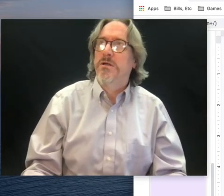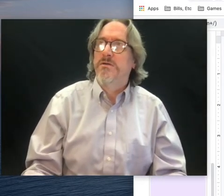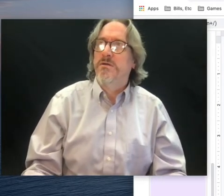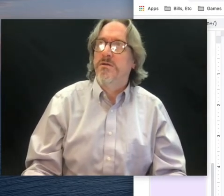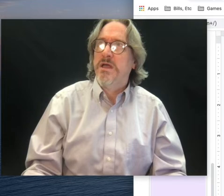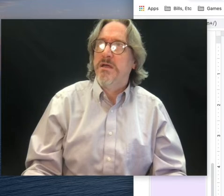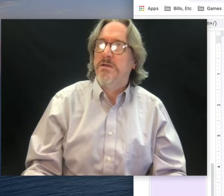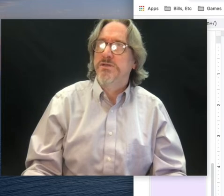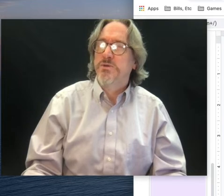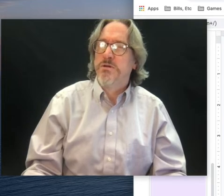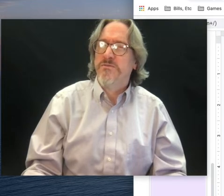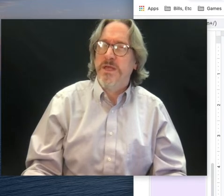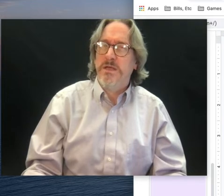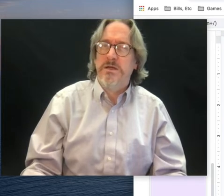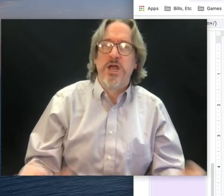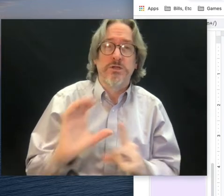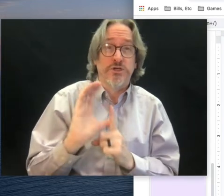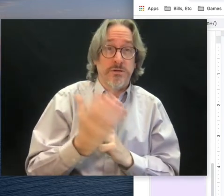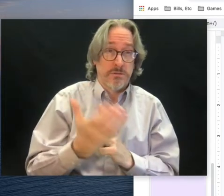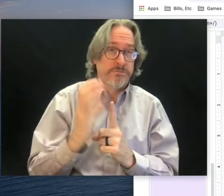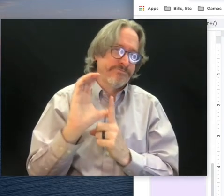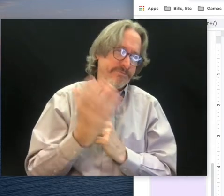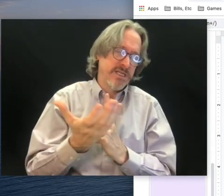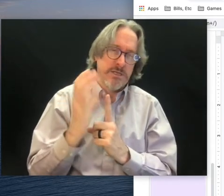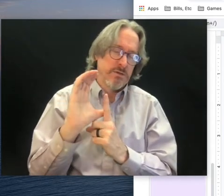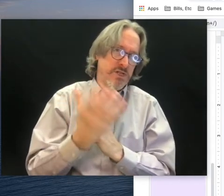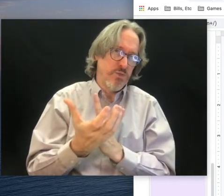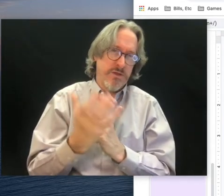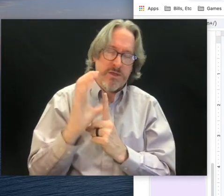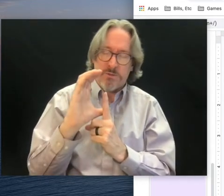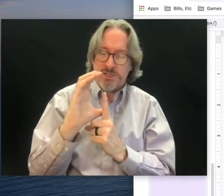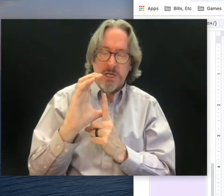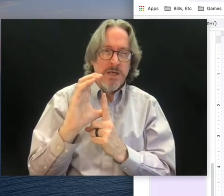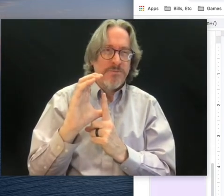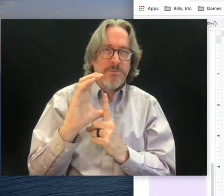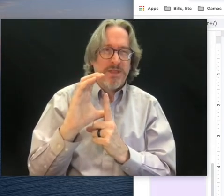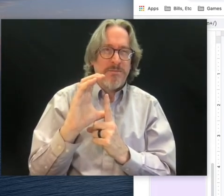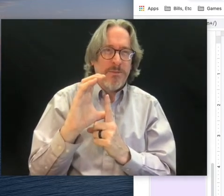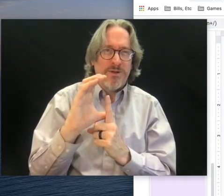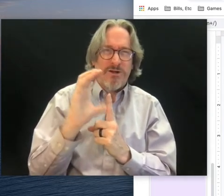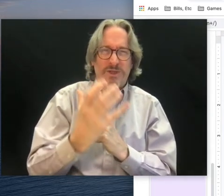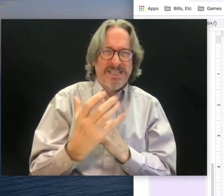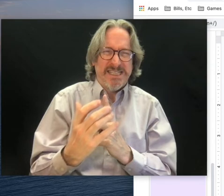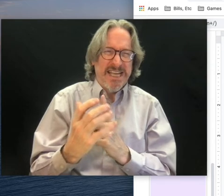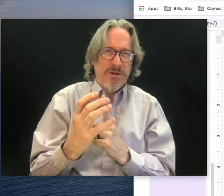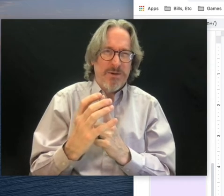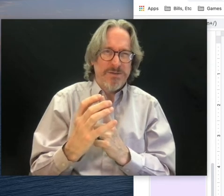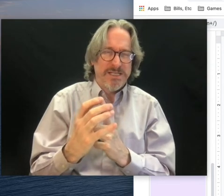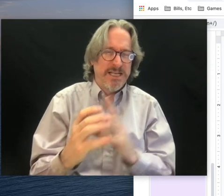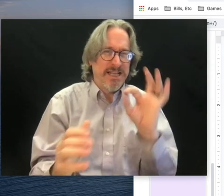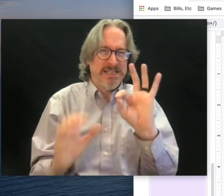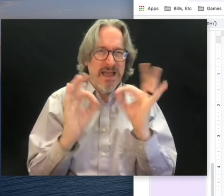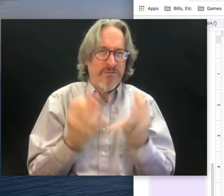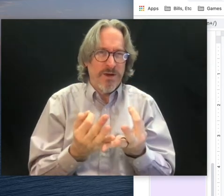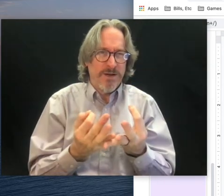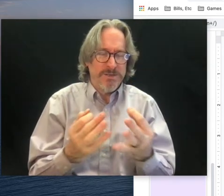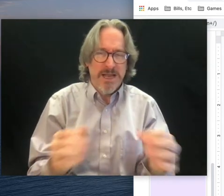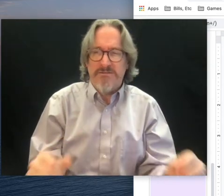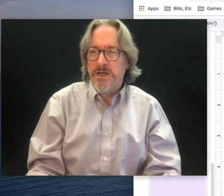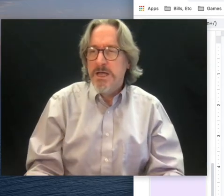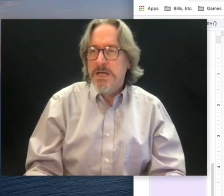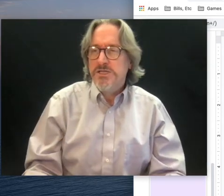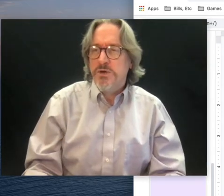all sort of being culture is one of the other ones that people are like, oh, that's a C. We don't want to use a C. That's an F. We don't want to